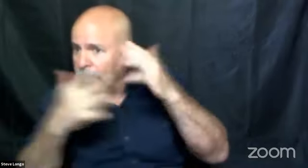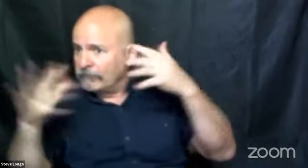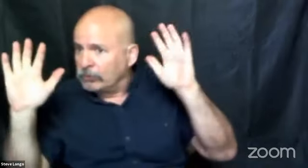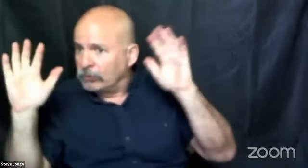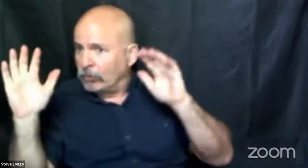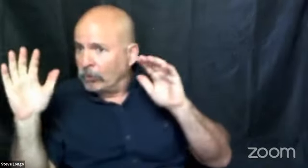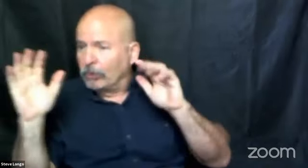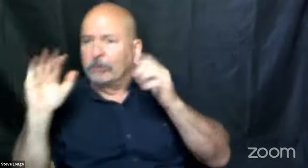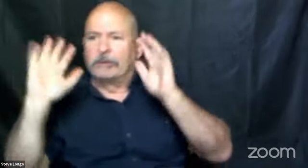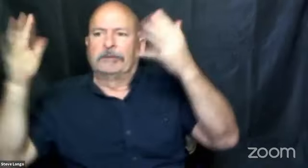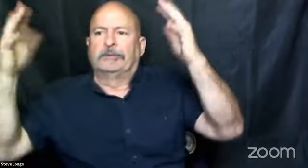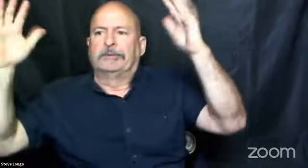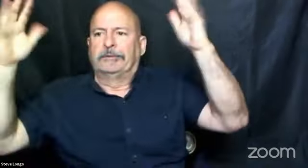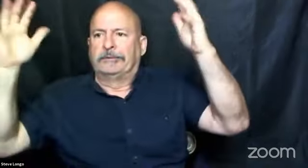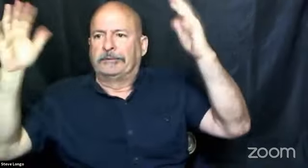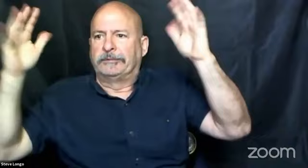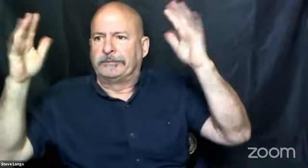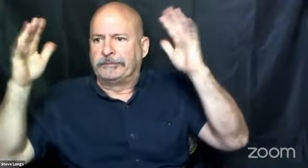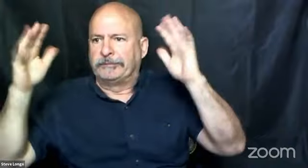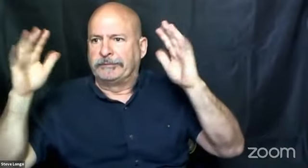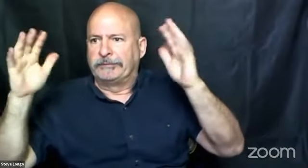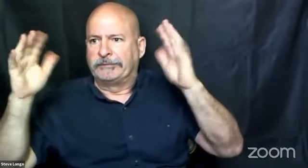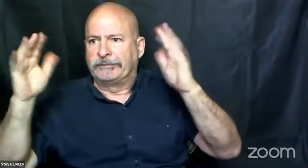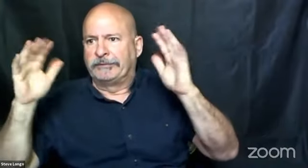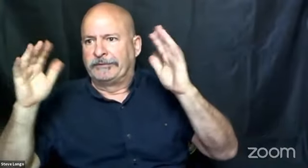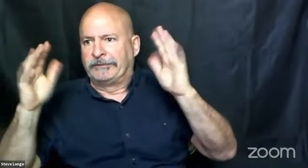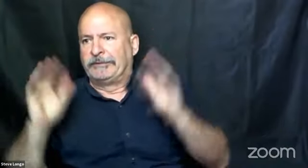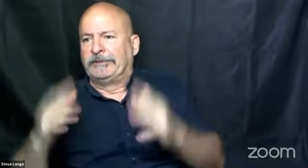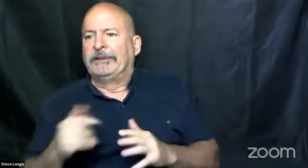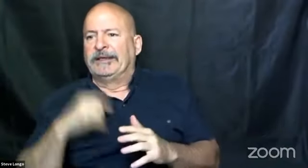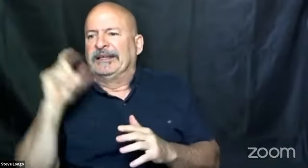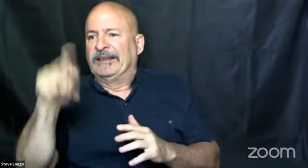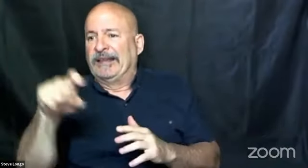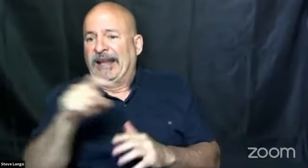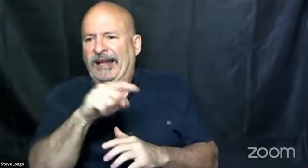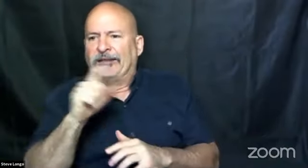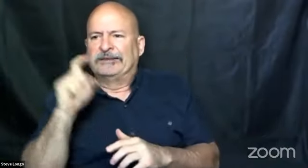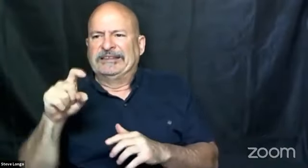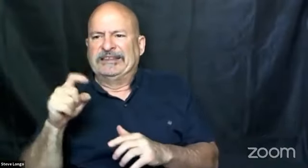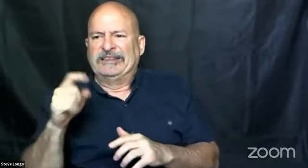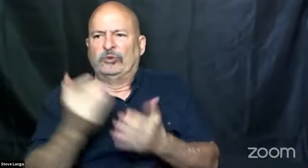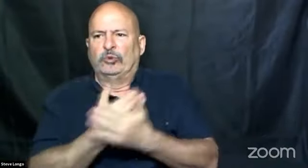some that have already been upgraded. And Michelle said it already has been. Yes, thank you.